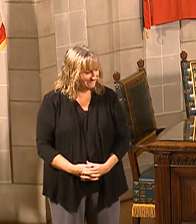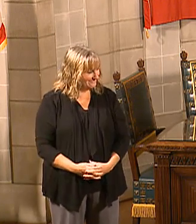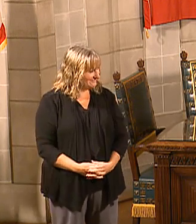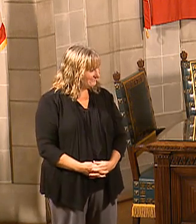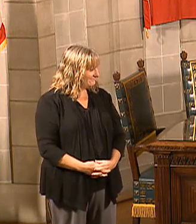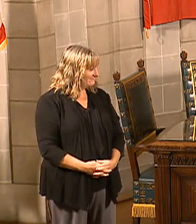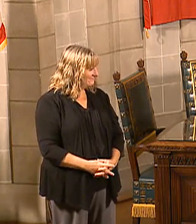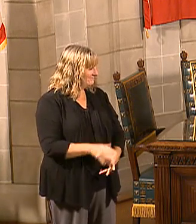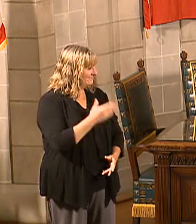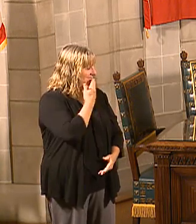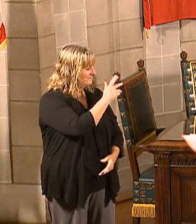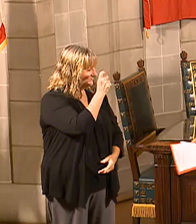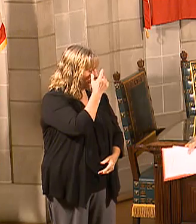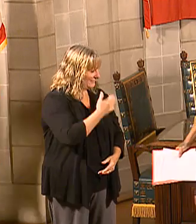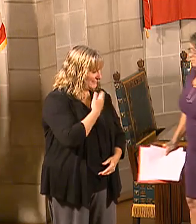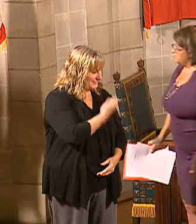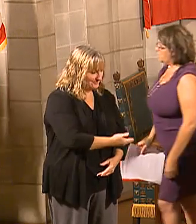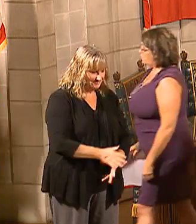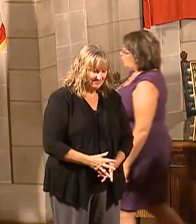Thank you, Governor.